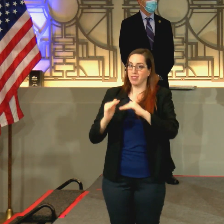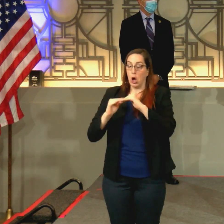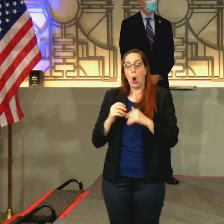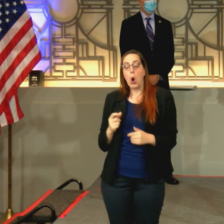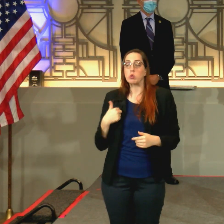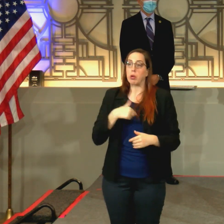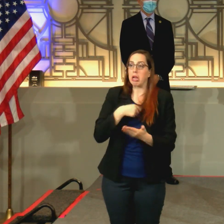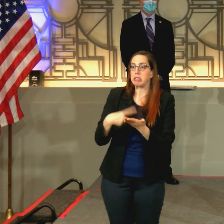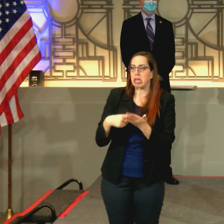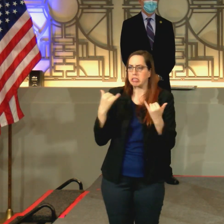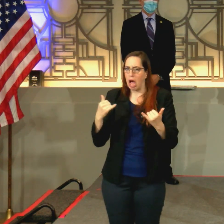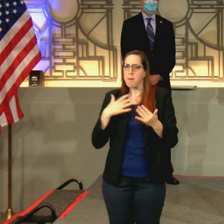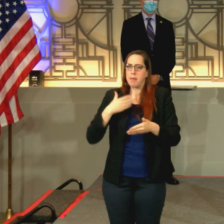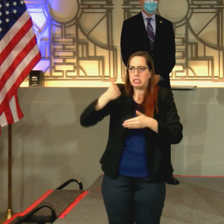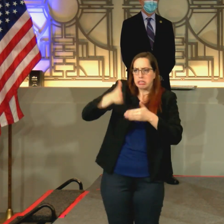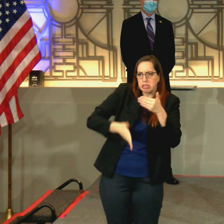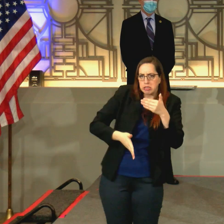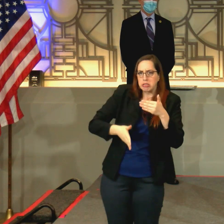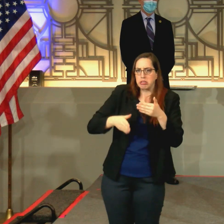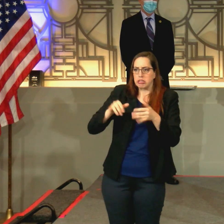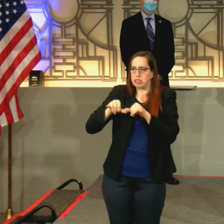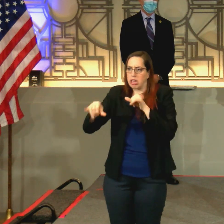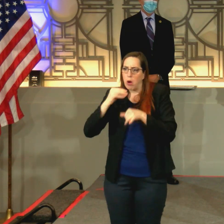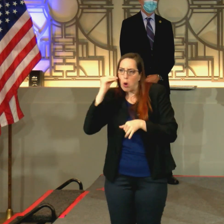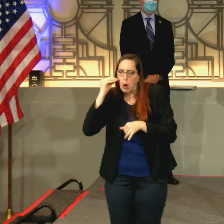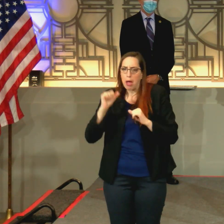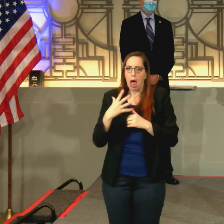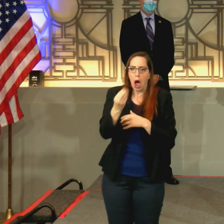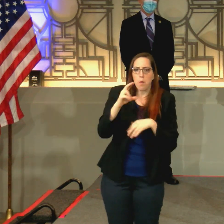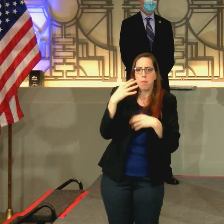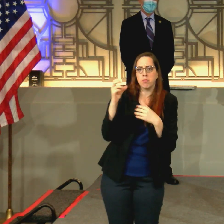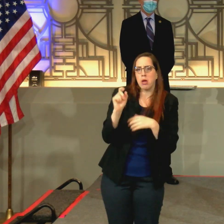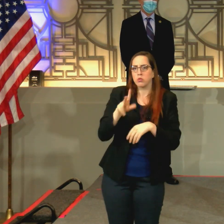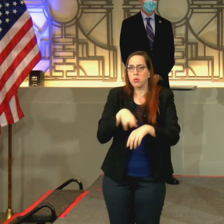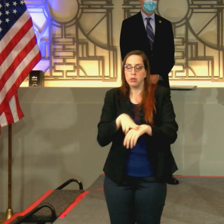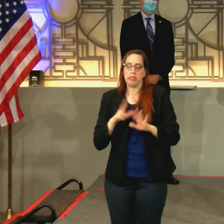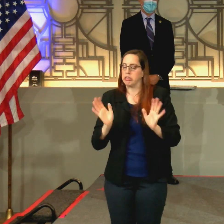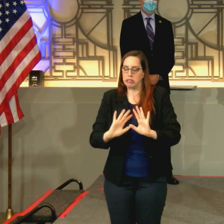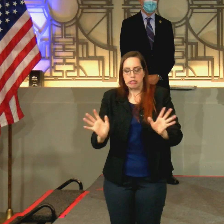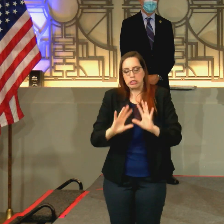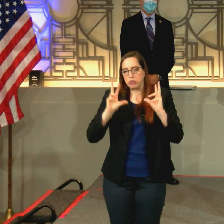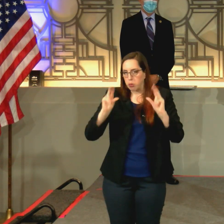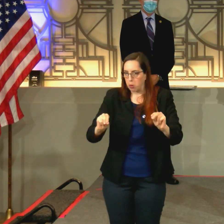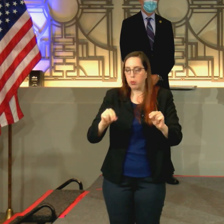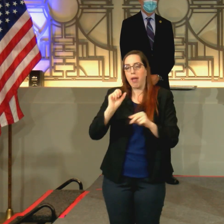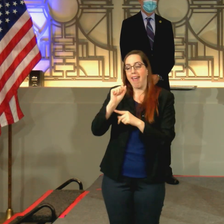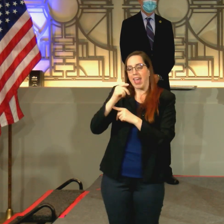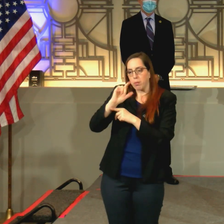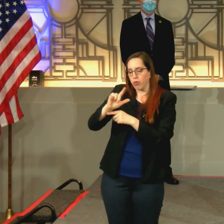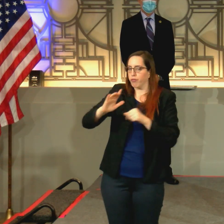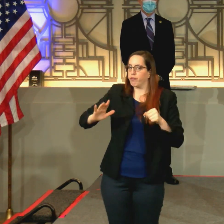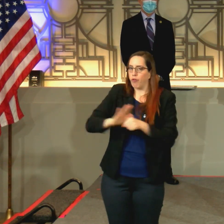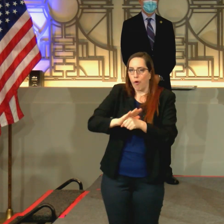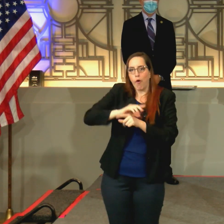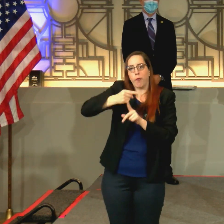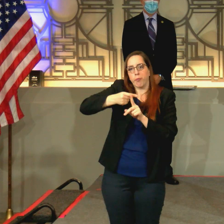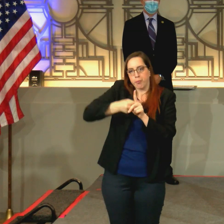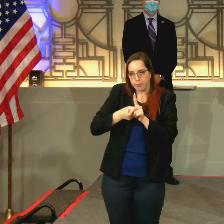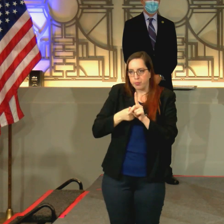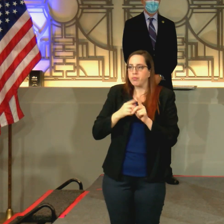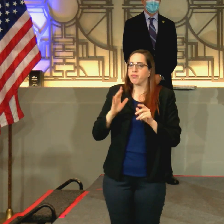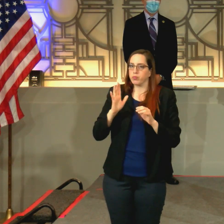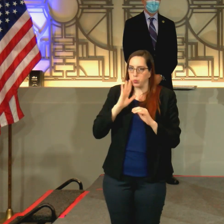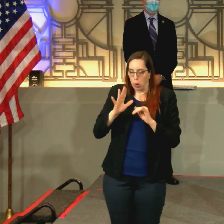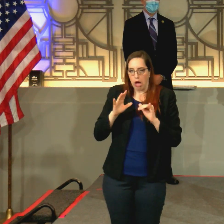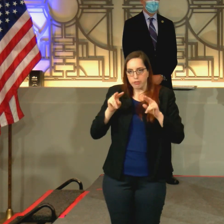about ending stay home, stay safe. April, the entire month of April, we need to be